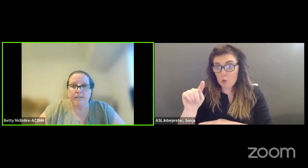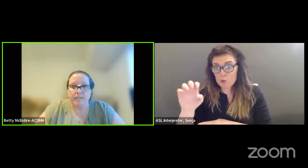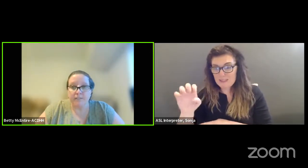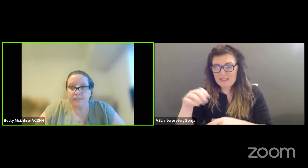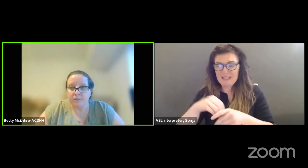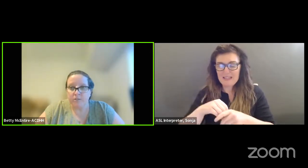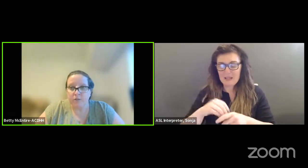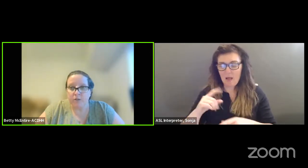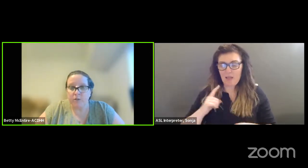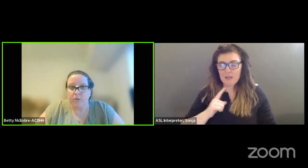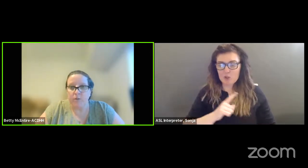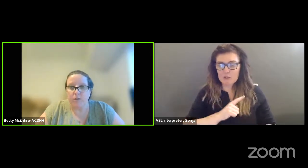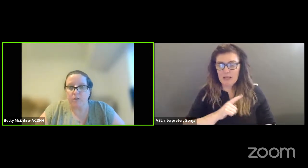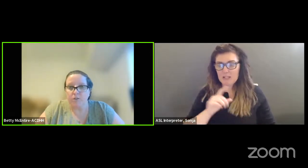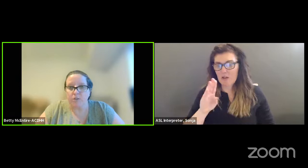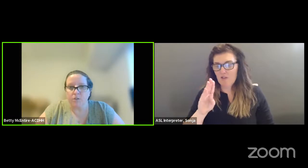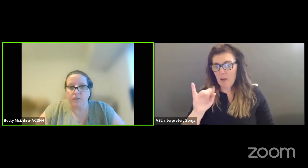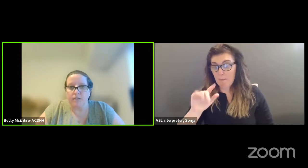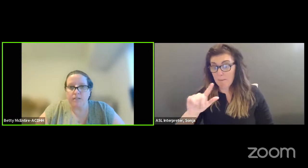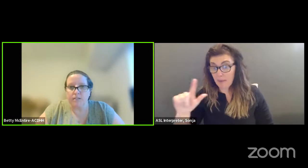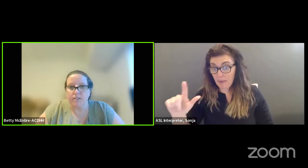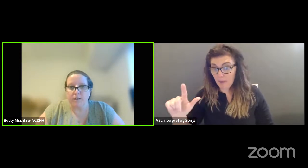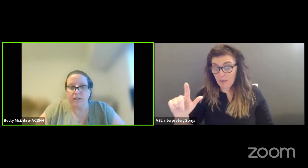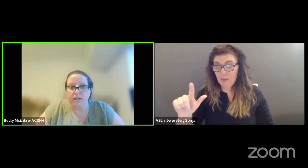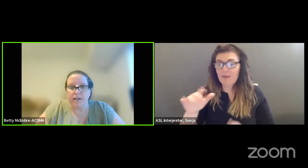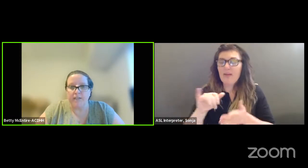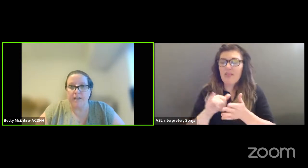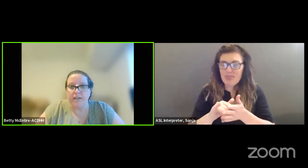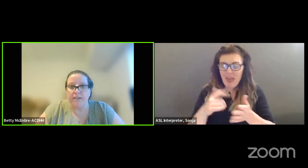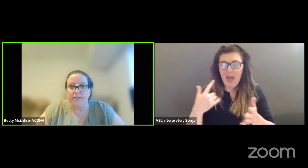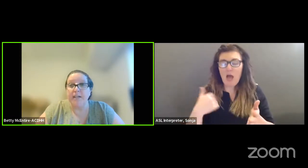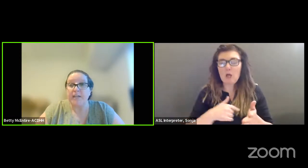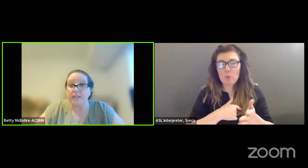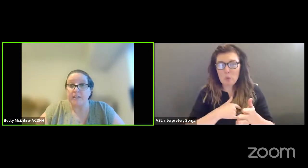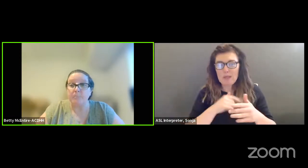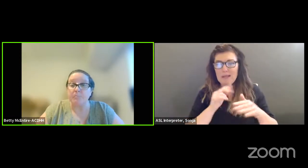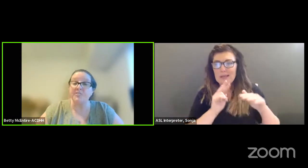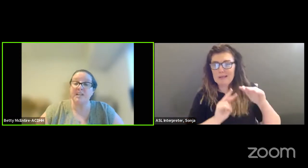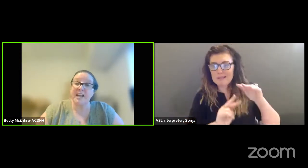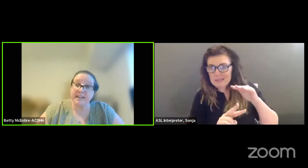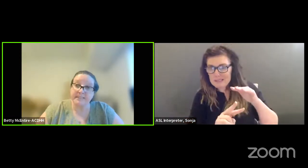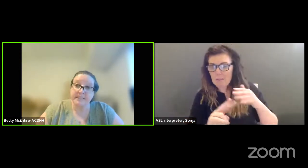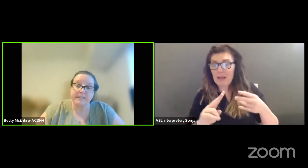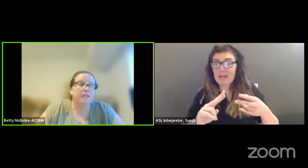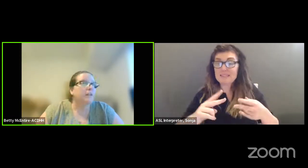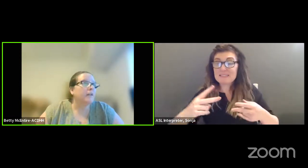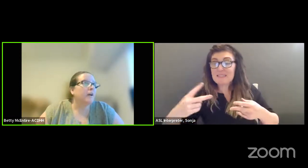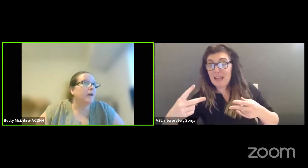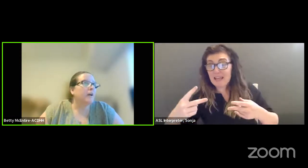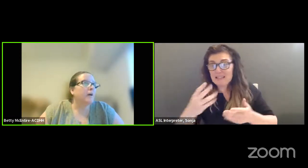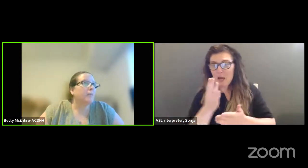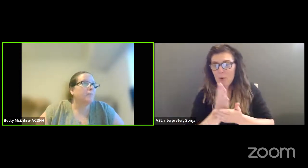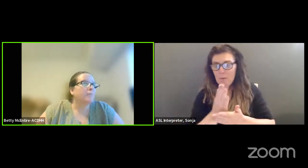And any fiscal note, we would also anticipate having a secondary budget ask